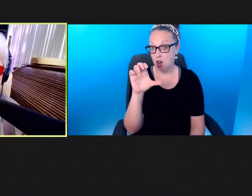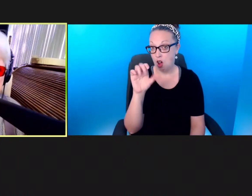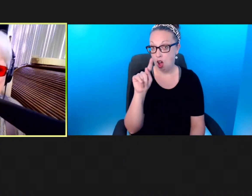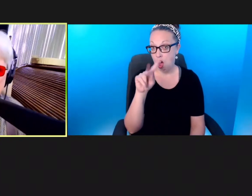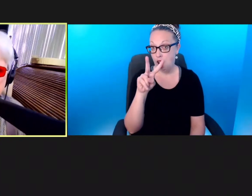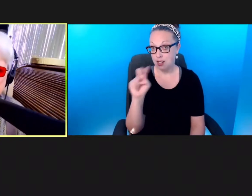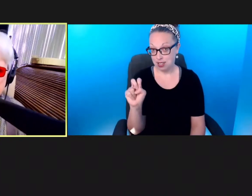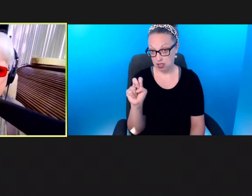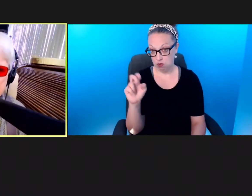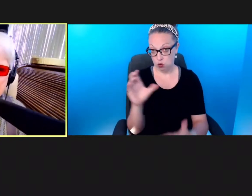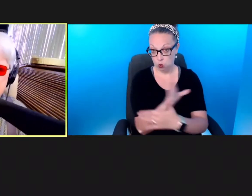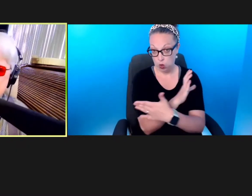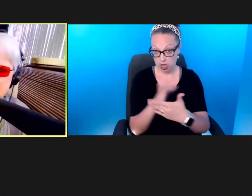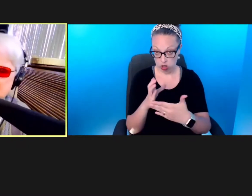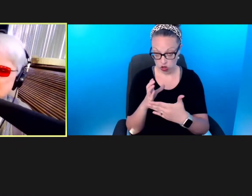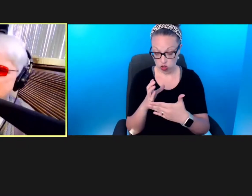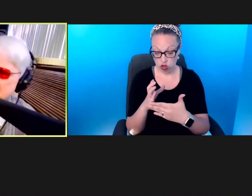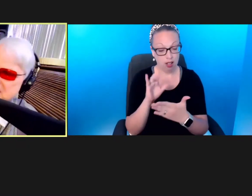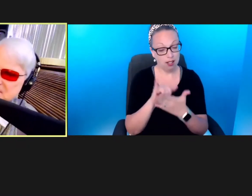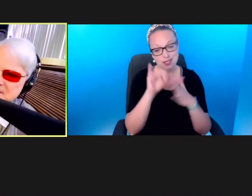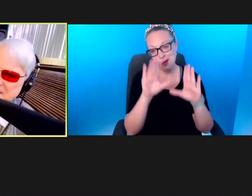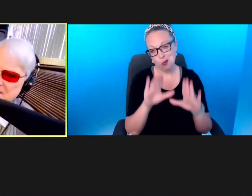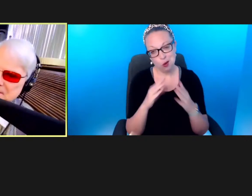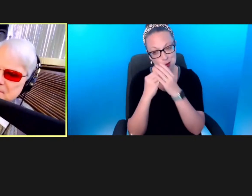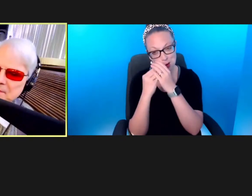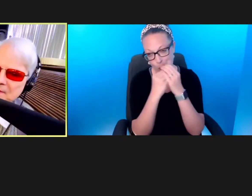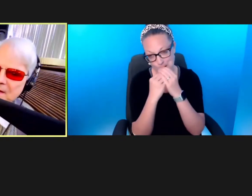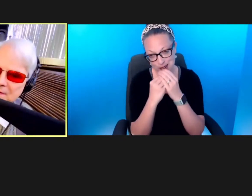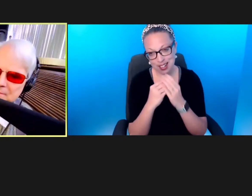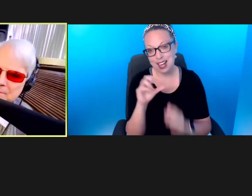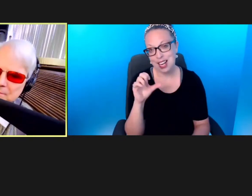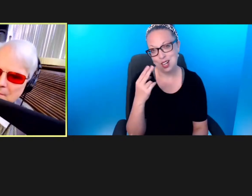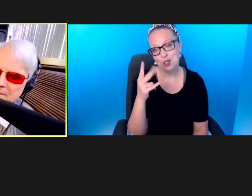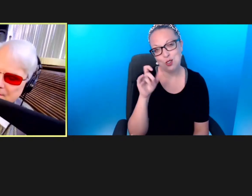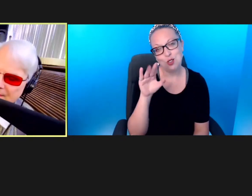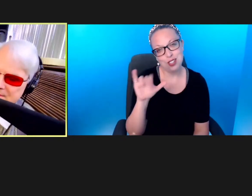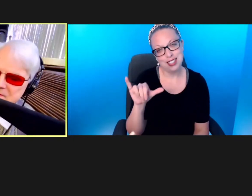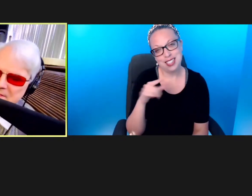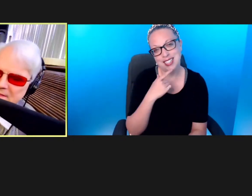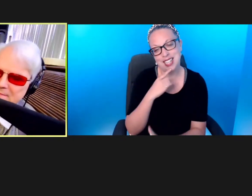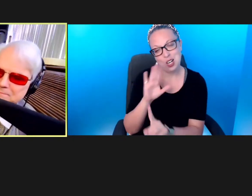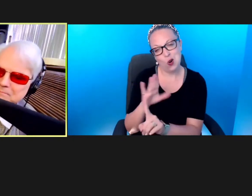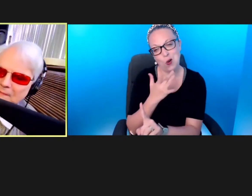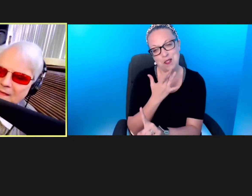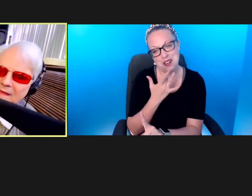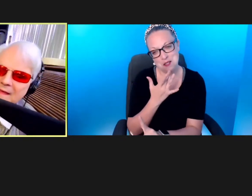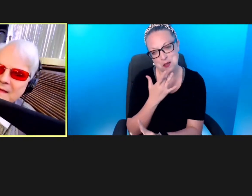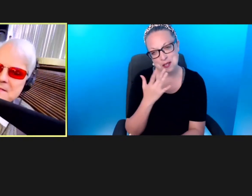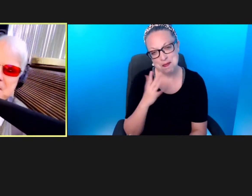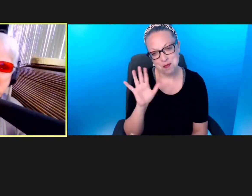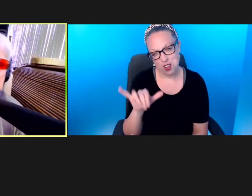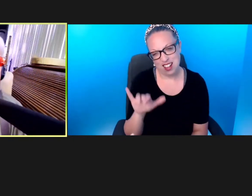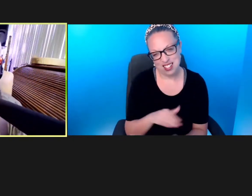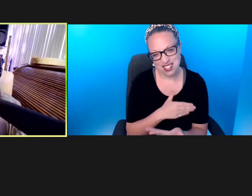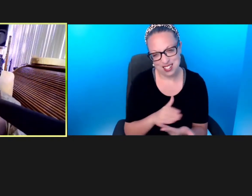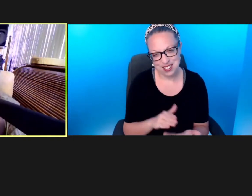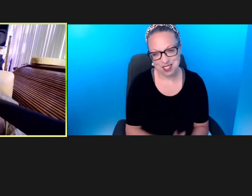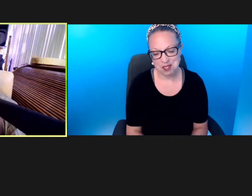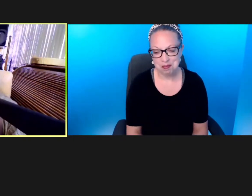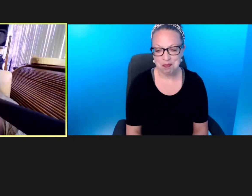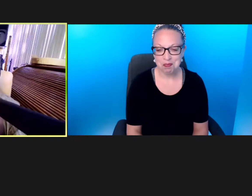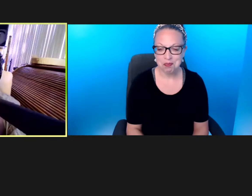a wonderful harmonica, and as Christy said, her favorite, probably for that song. So the